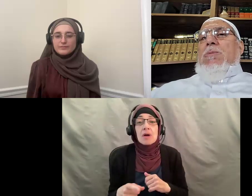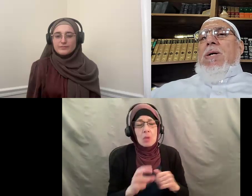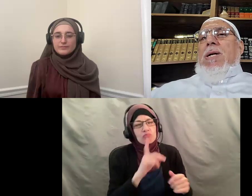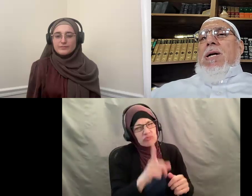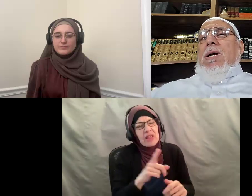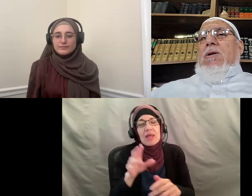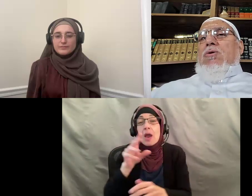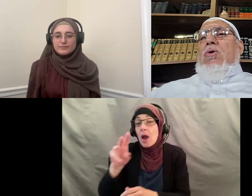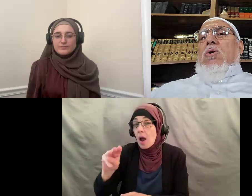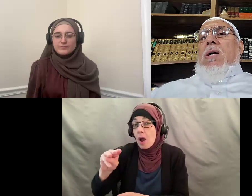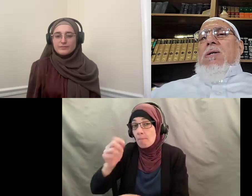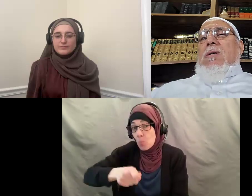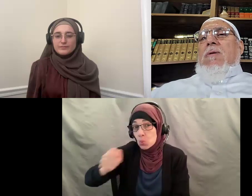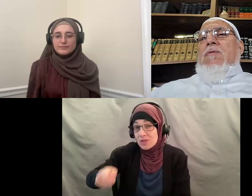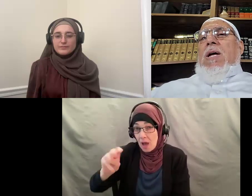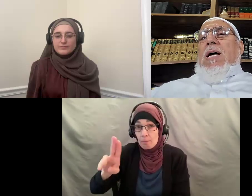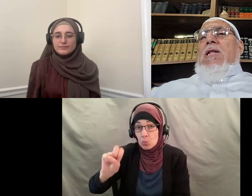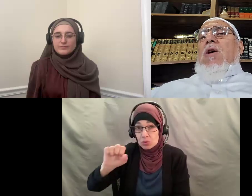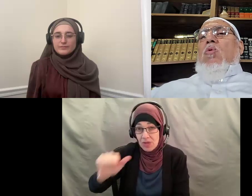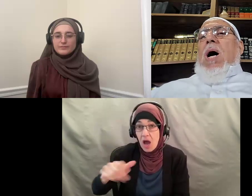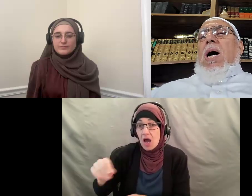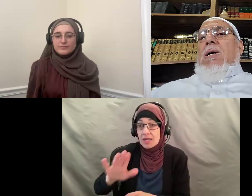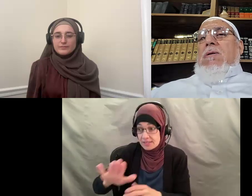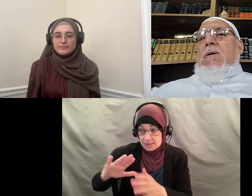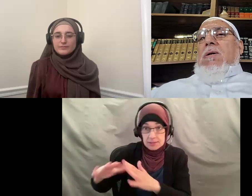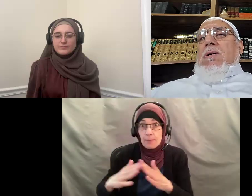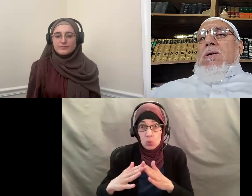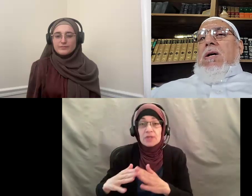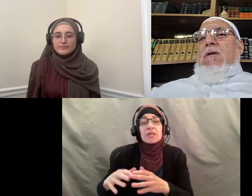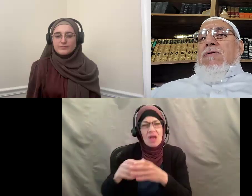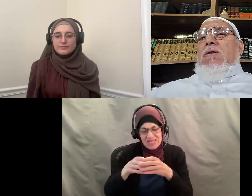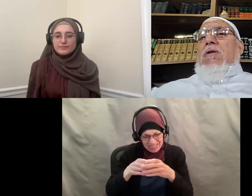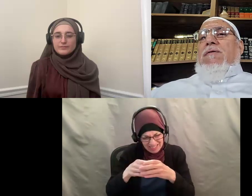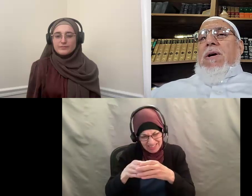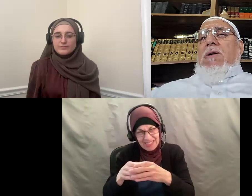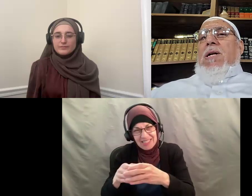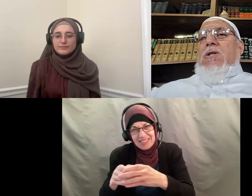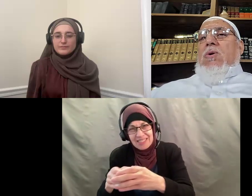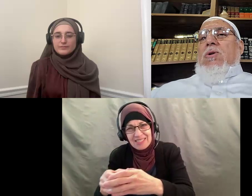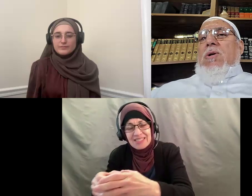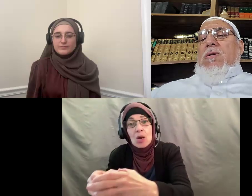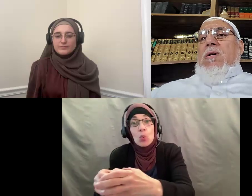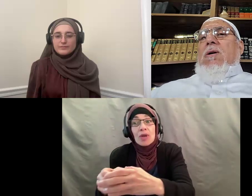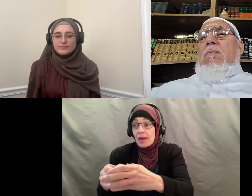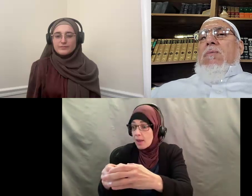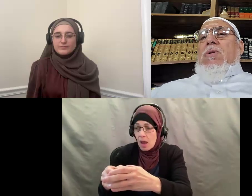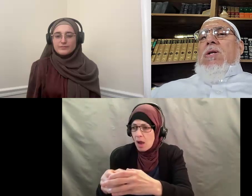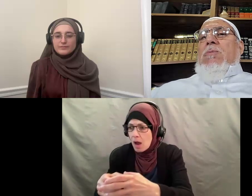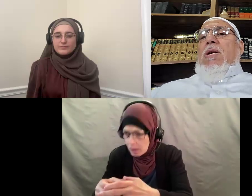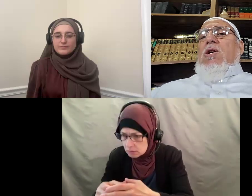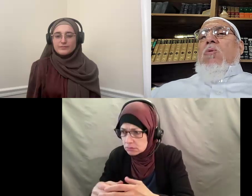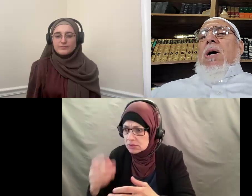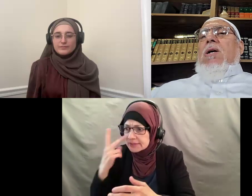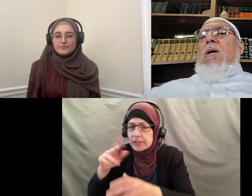his community to cross, and they walked in front of Pharaoh and his soldiers.